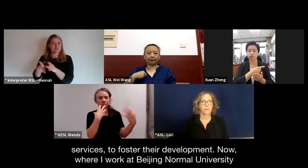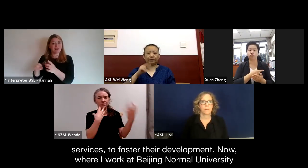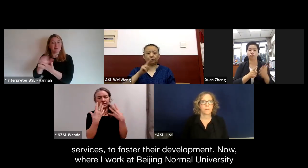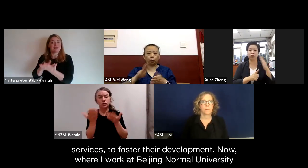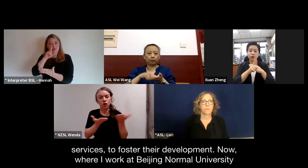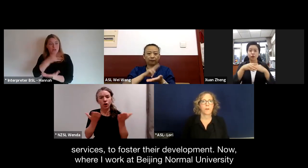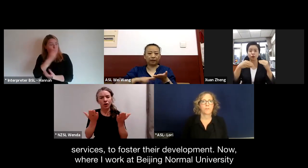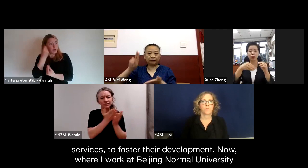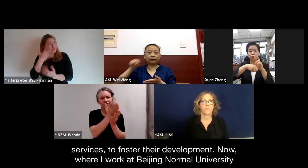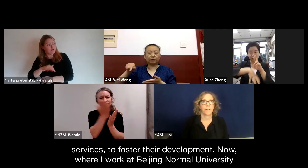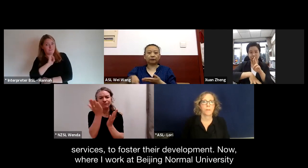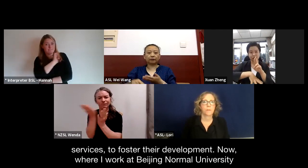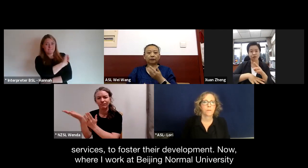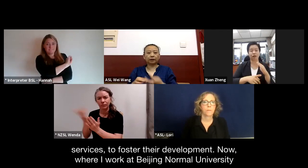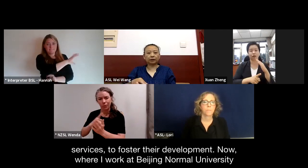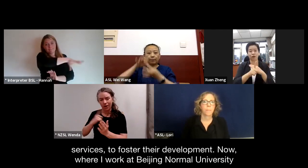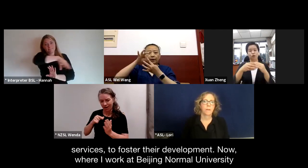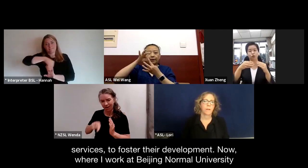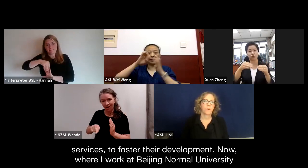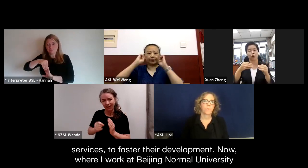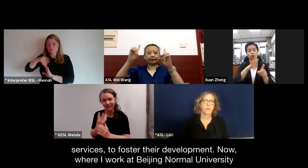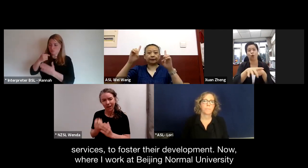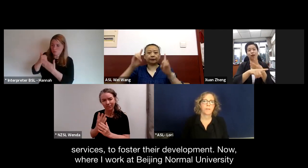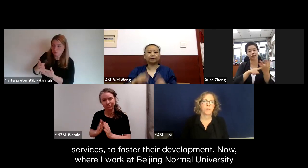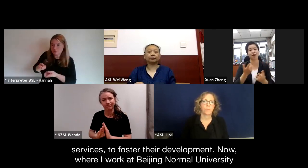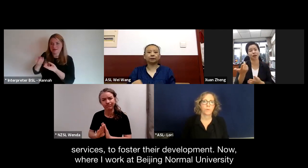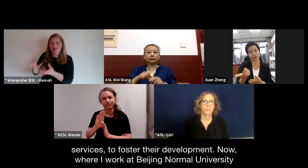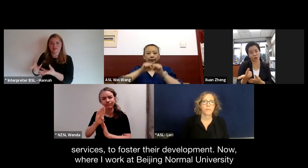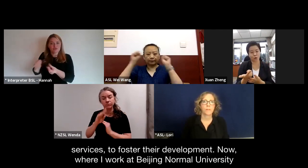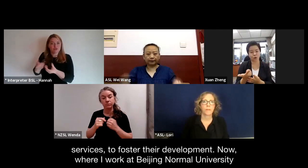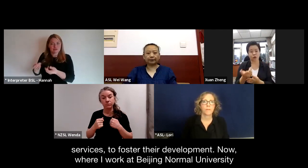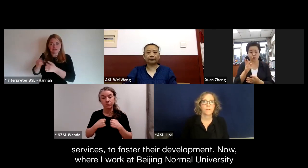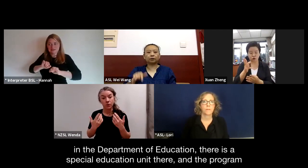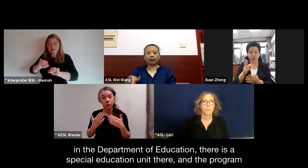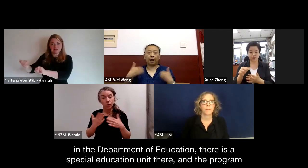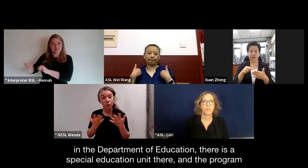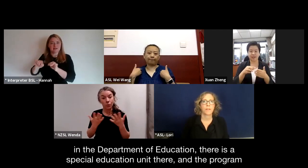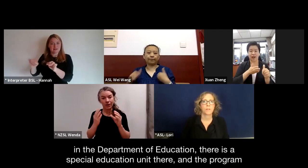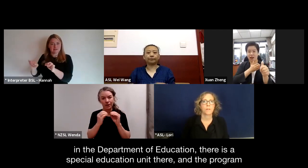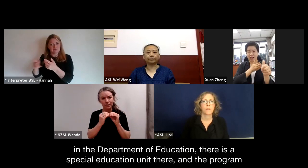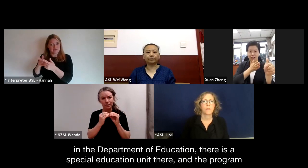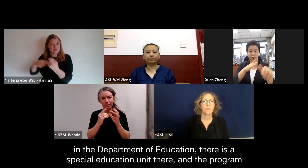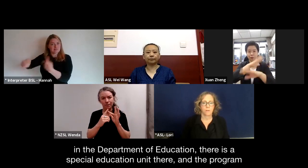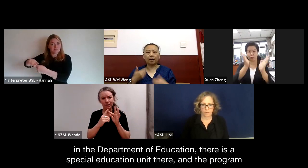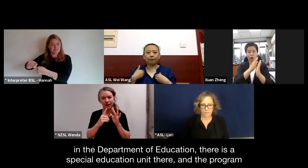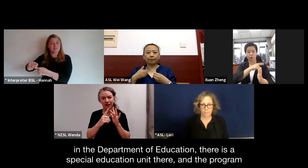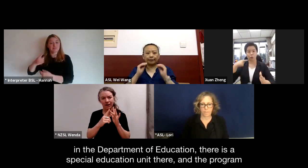to foster their development. Now, where I work at Beijing Normal University in the Department of Education,